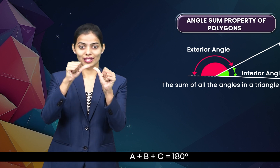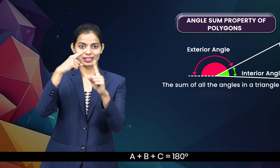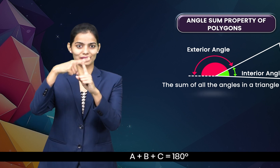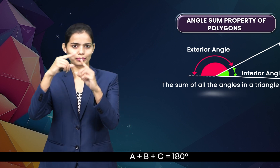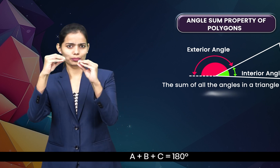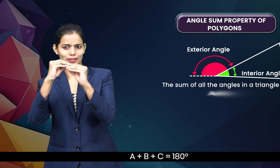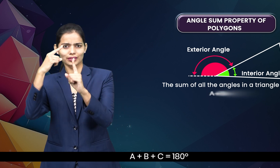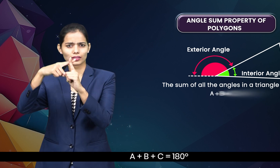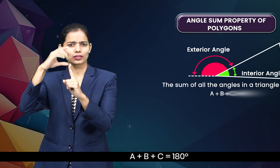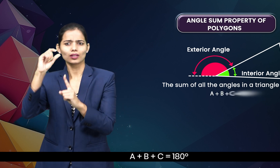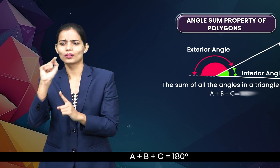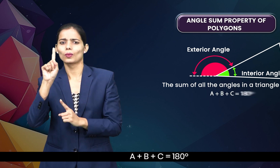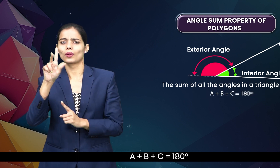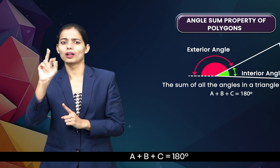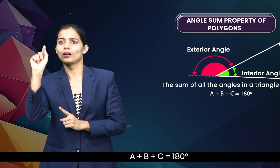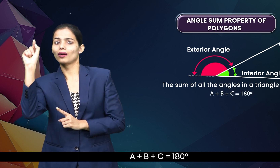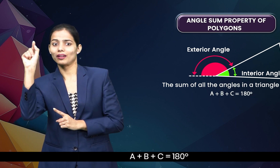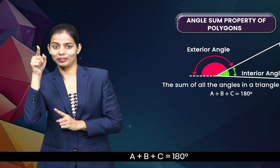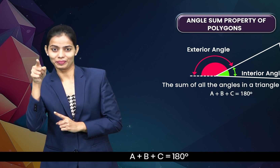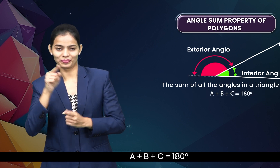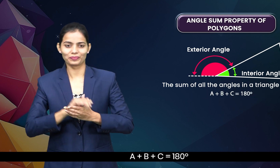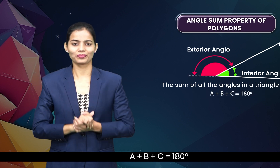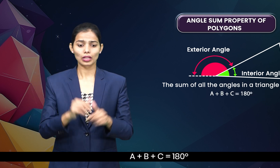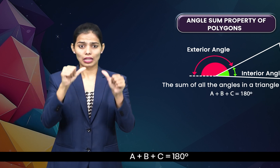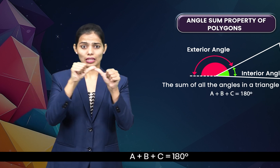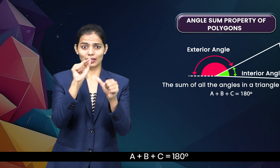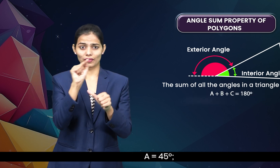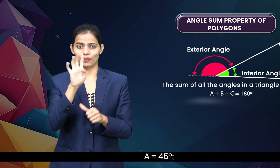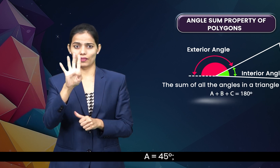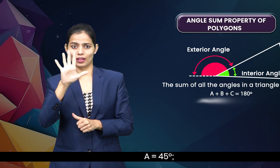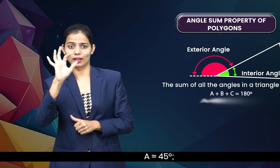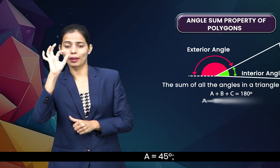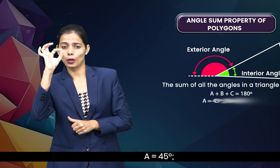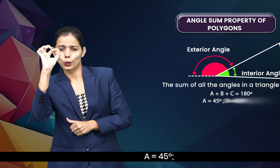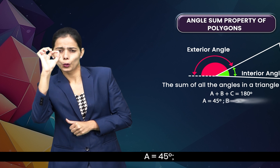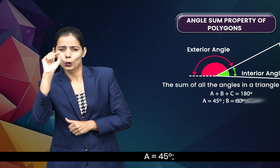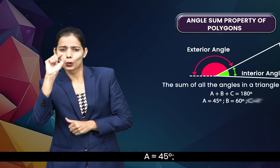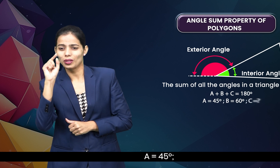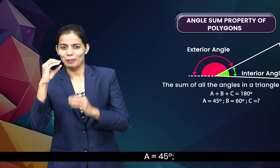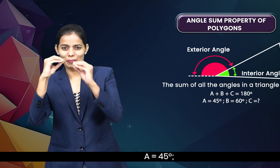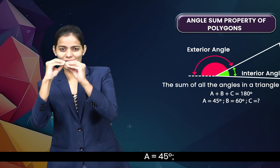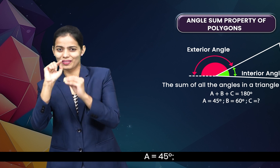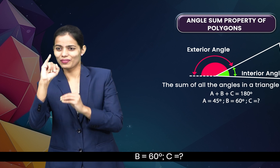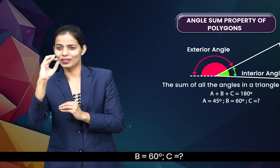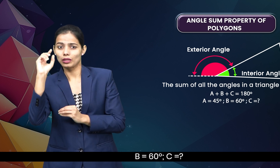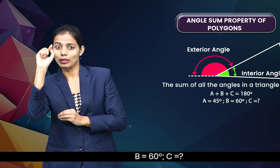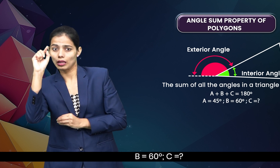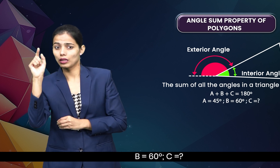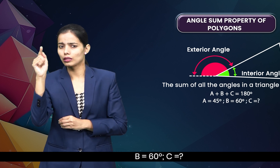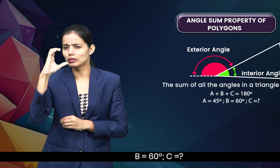A plus B plus C is equal to 180 degree. A is equal to 45 degree. B is equal to 60